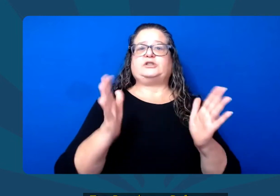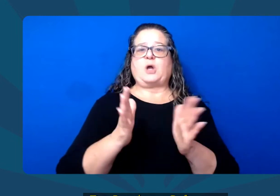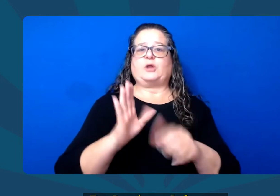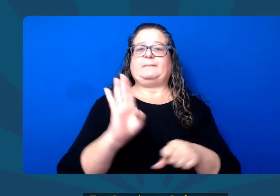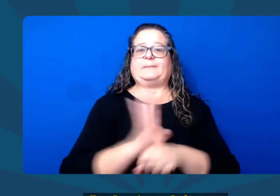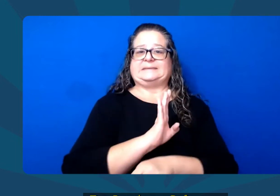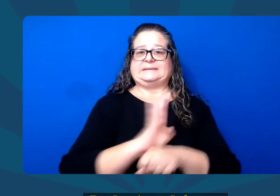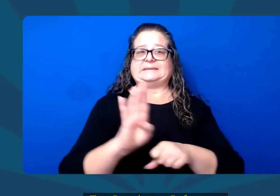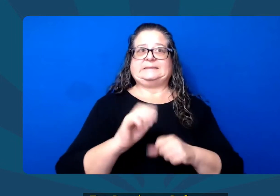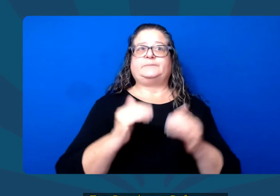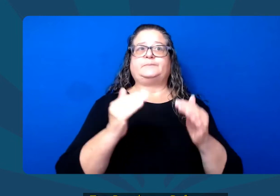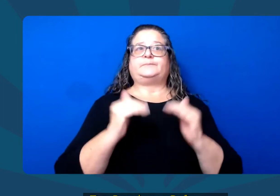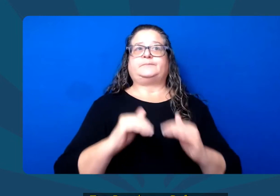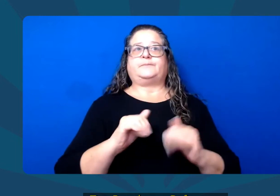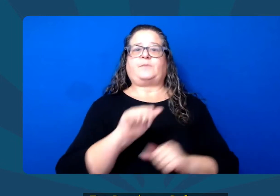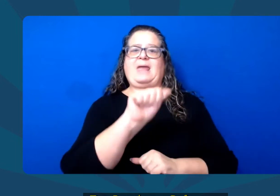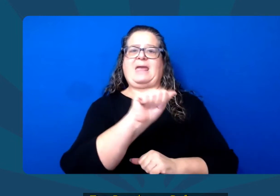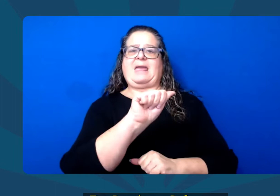Guardian of Small Business,